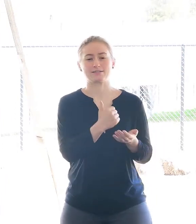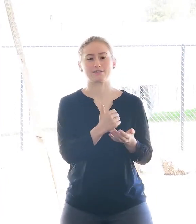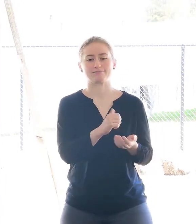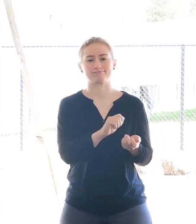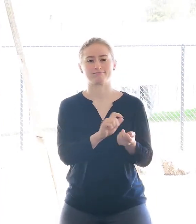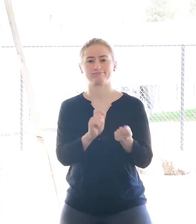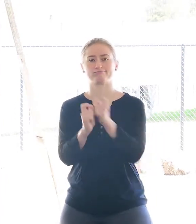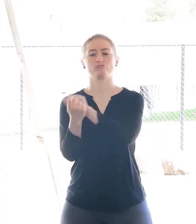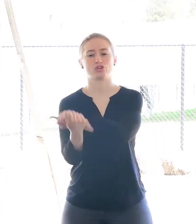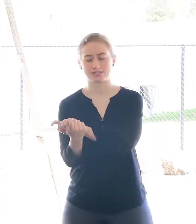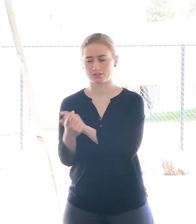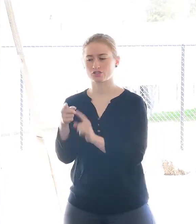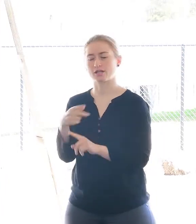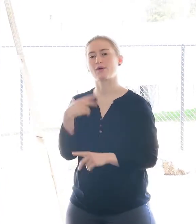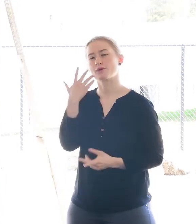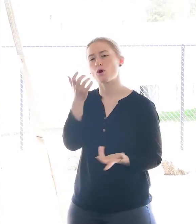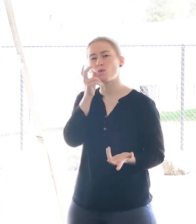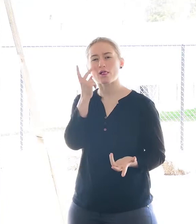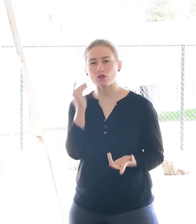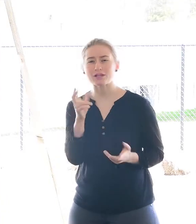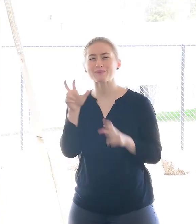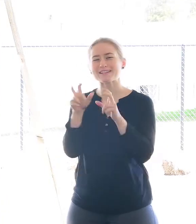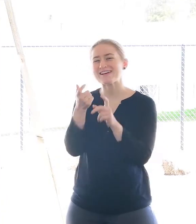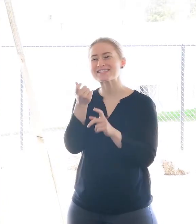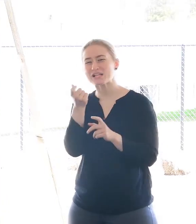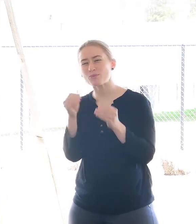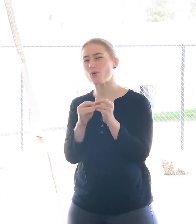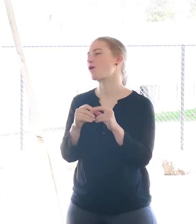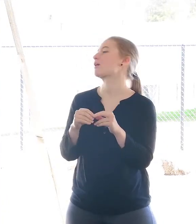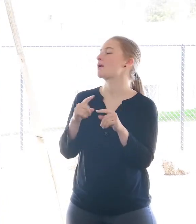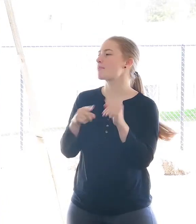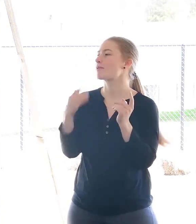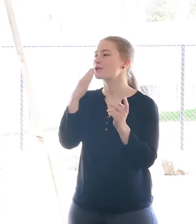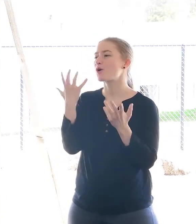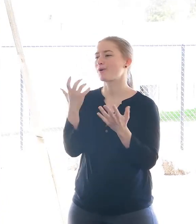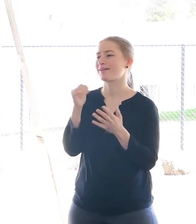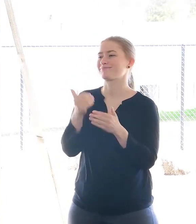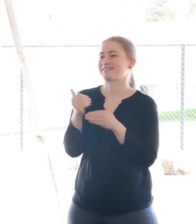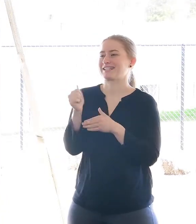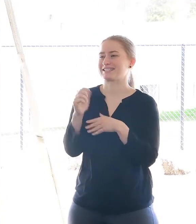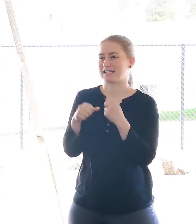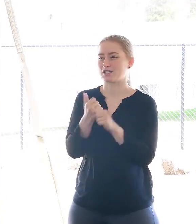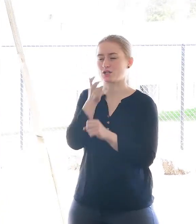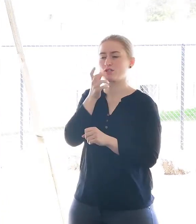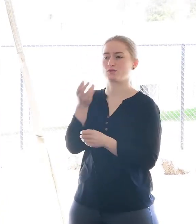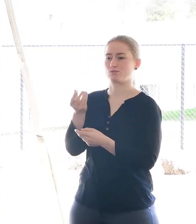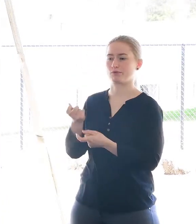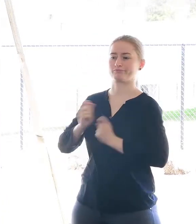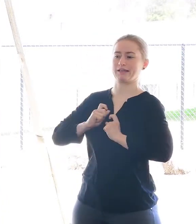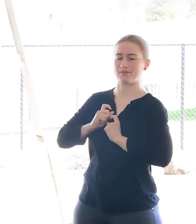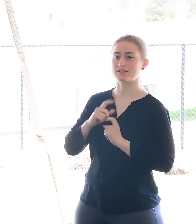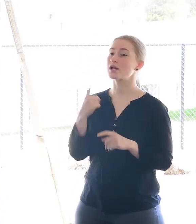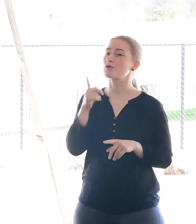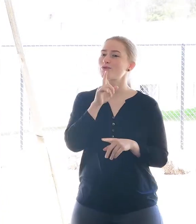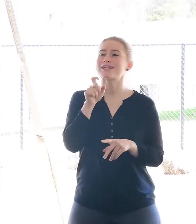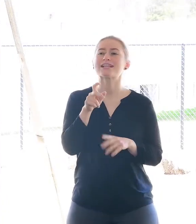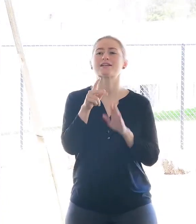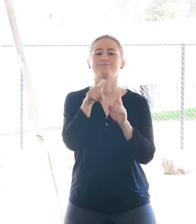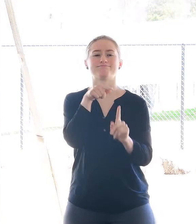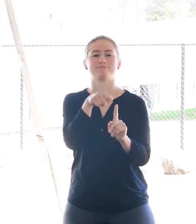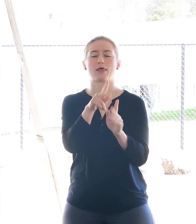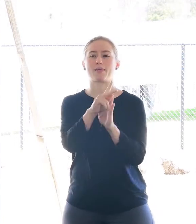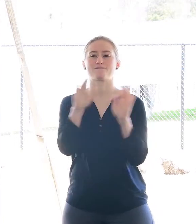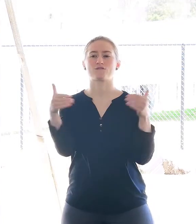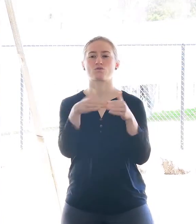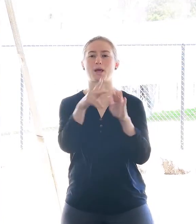what it's going to look like. We need to invest in a little more, but we know what the next 10 years is going to give us. And really what we need to do is get the policies right. We